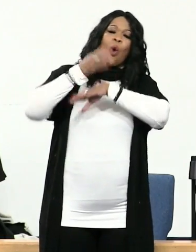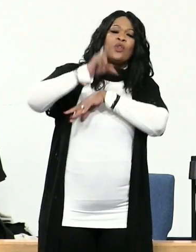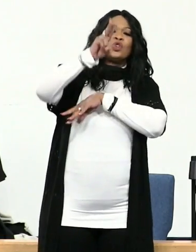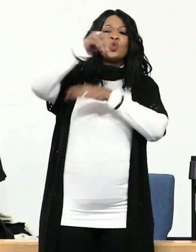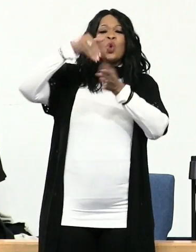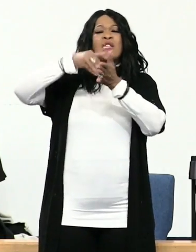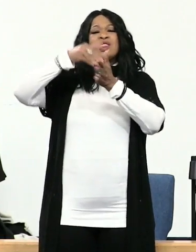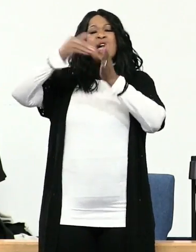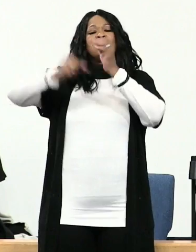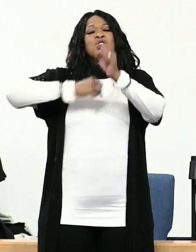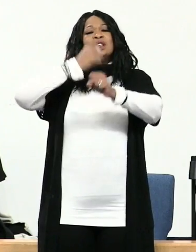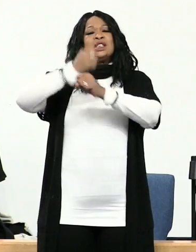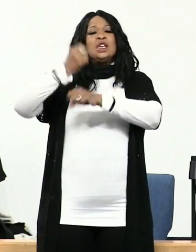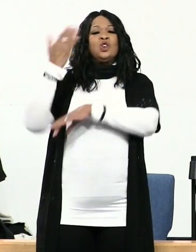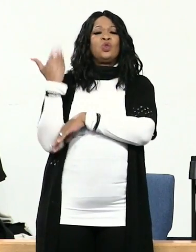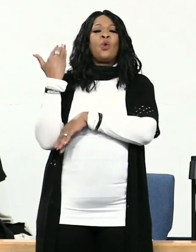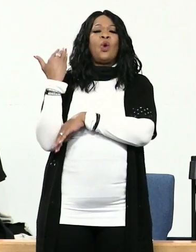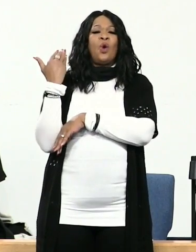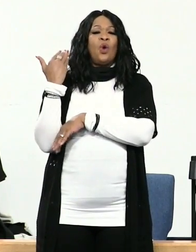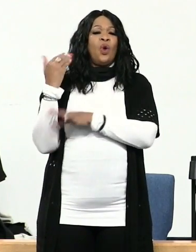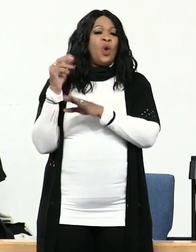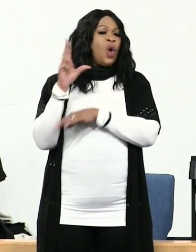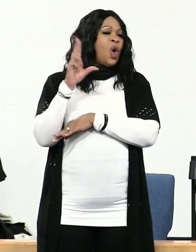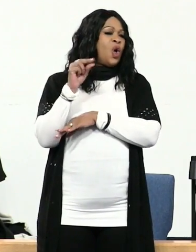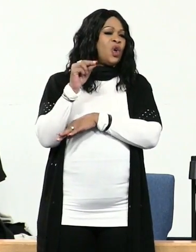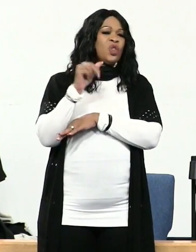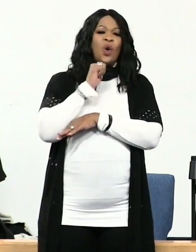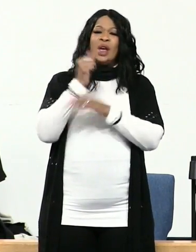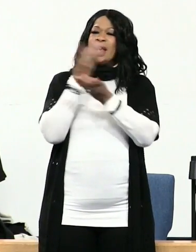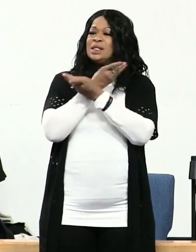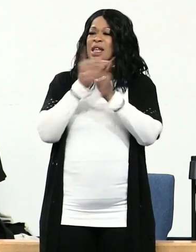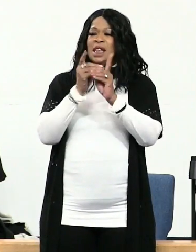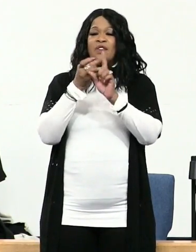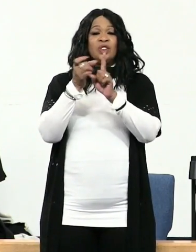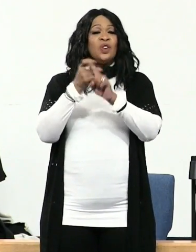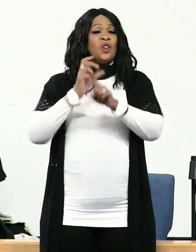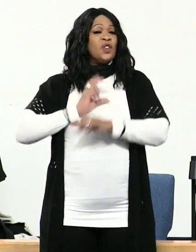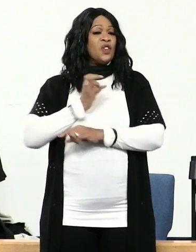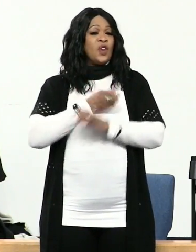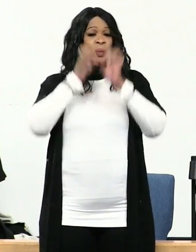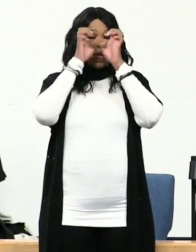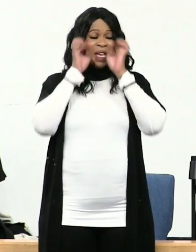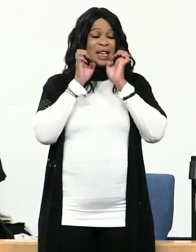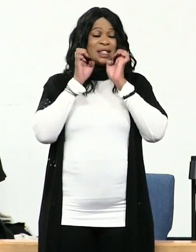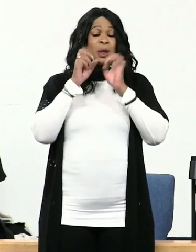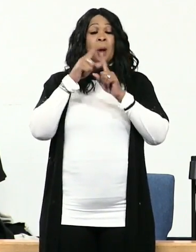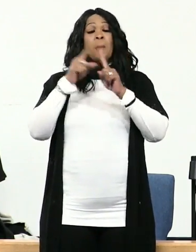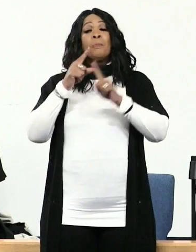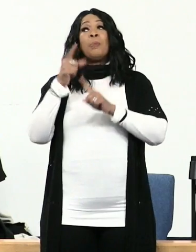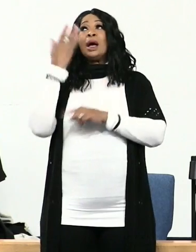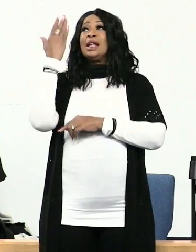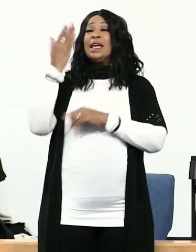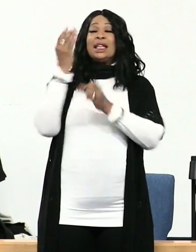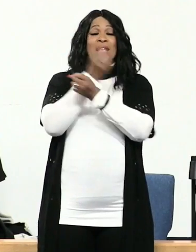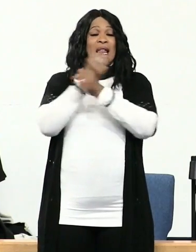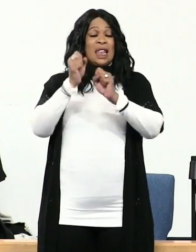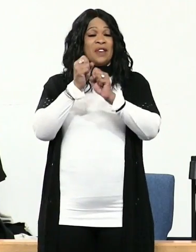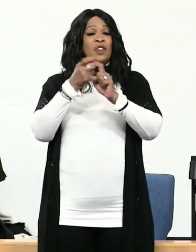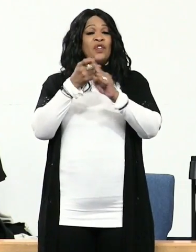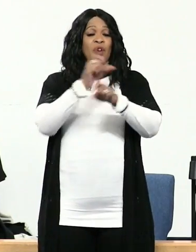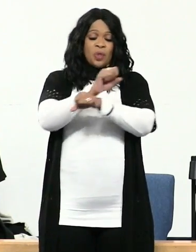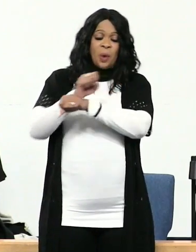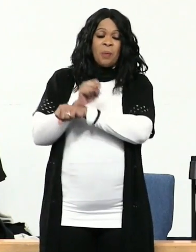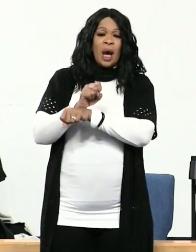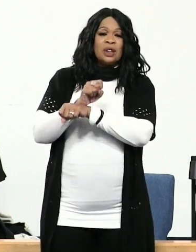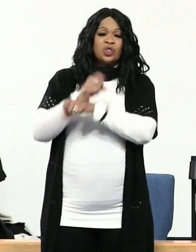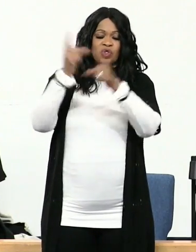2,000 years ago. No, he didn't deliver us from Egypt. No, he delivered us from the bondage of sin and